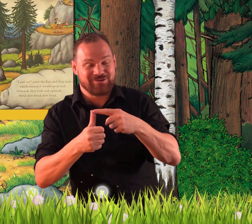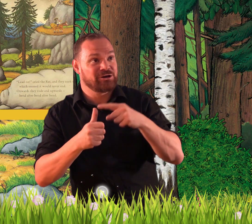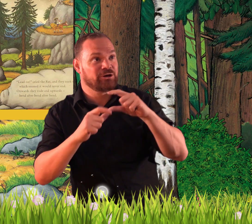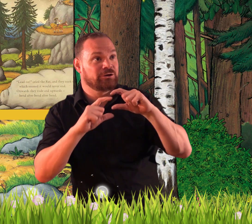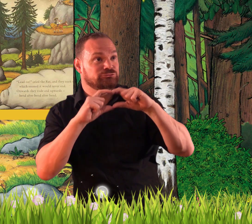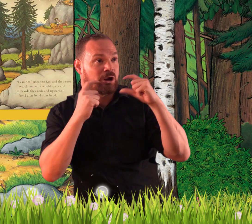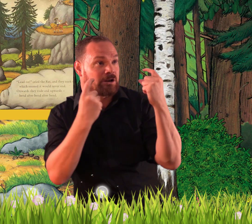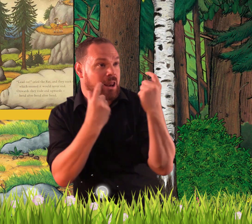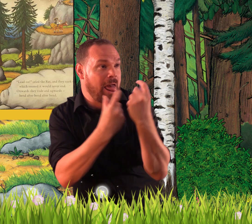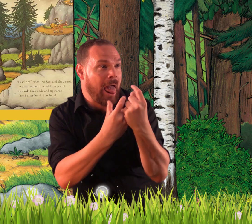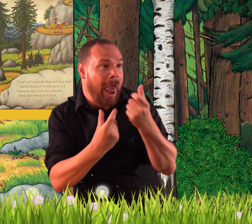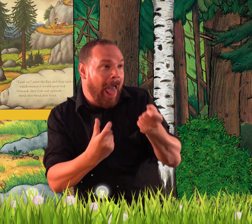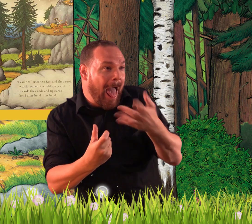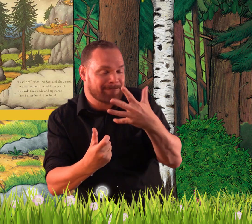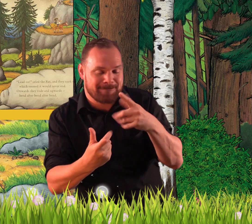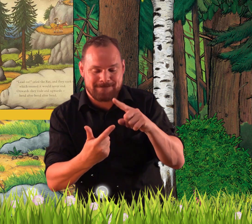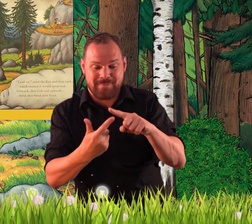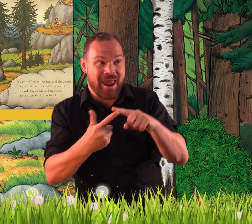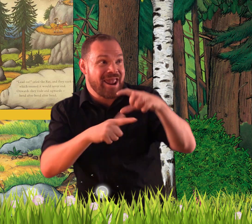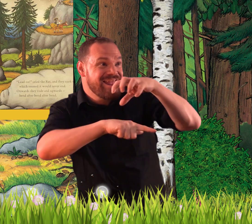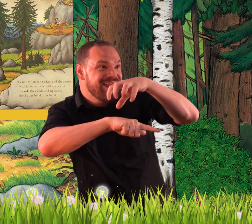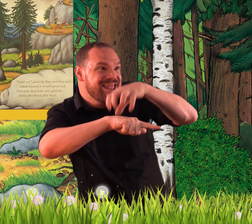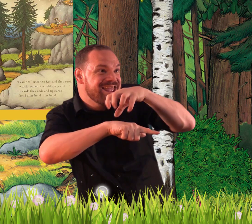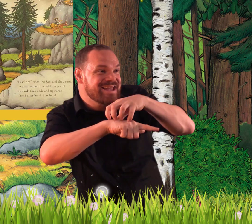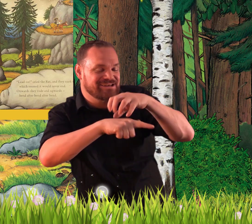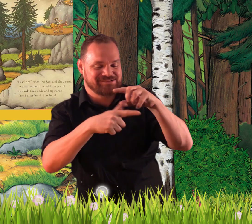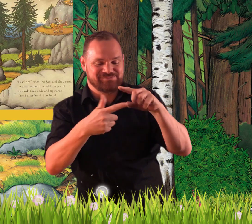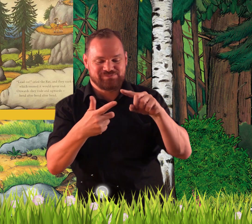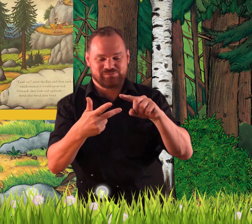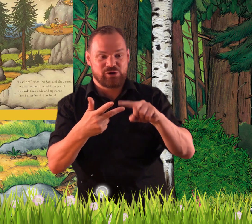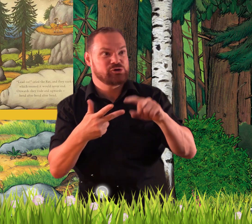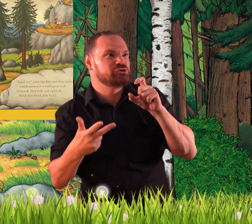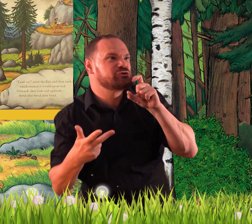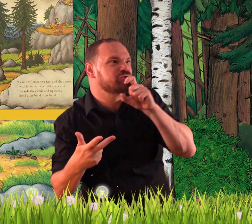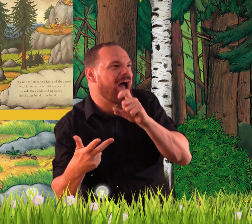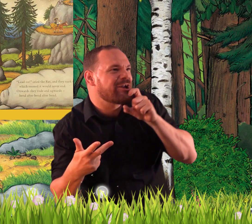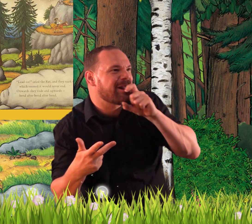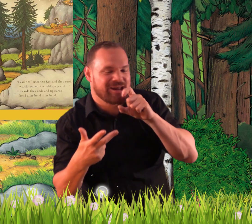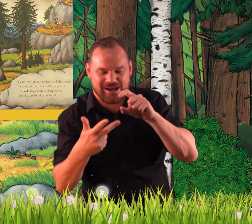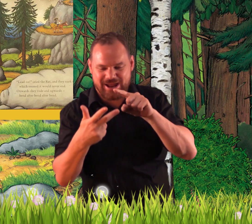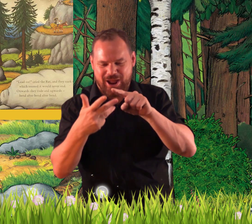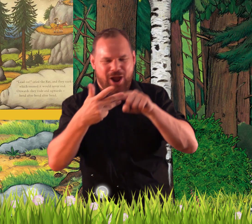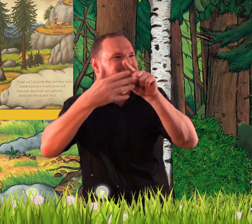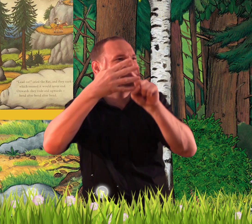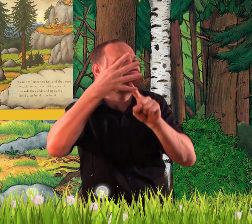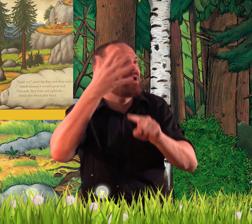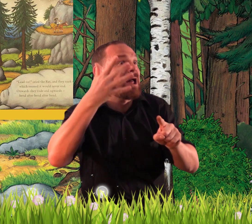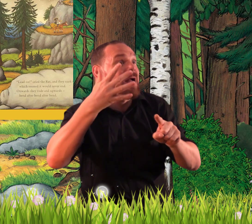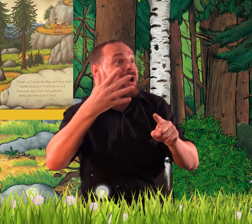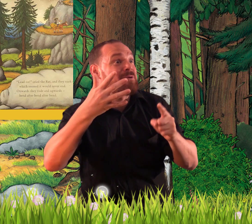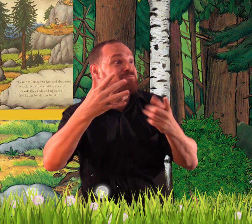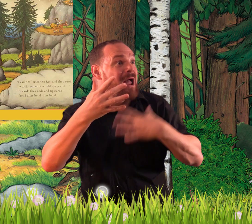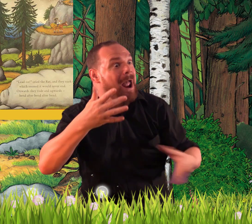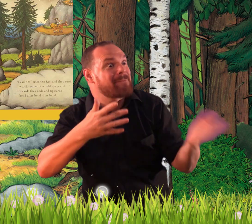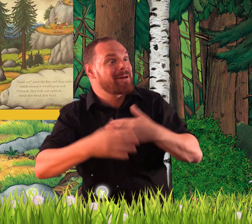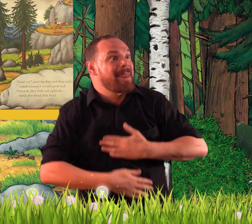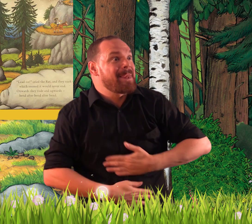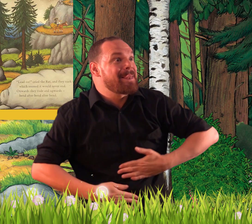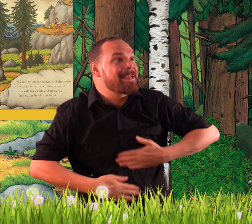has donuts and cakes and chocolates and lots of other goodies. Would you like to